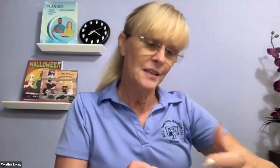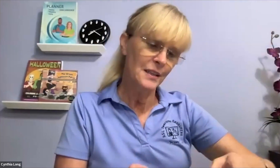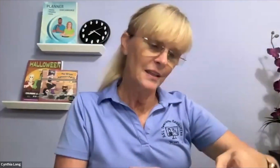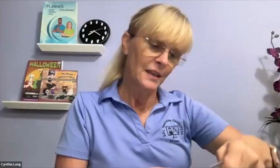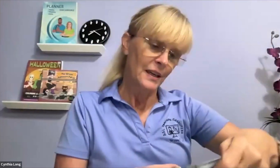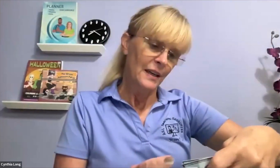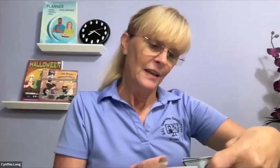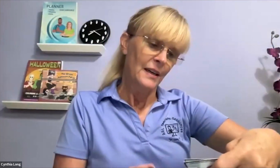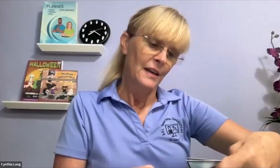and